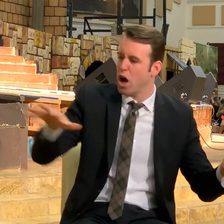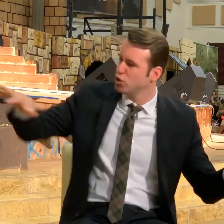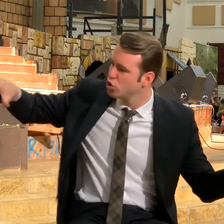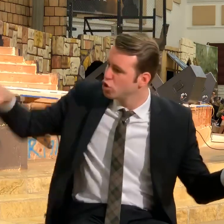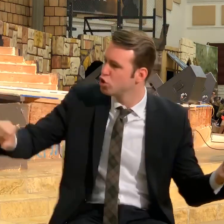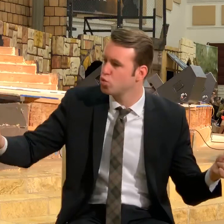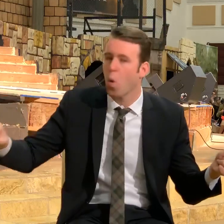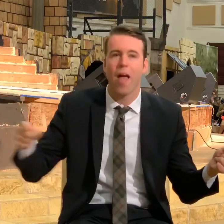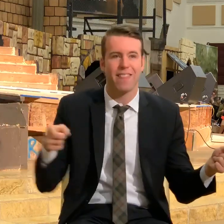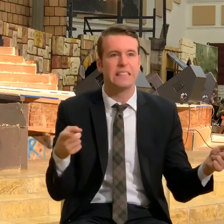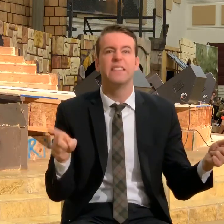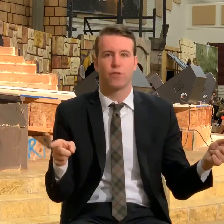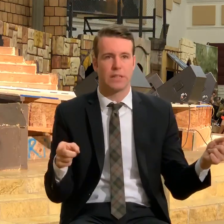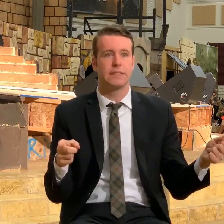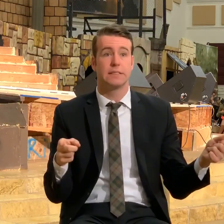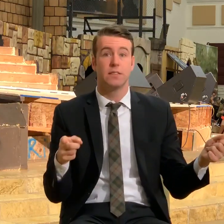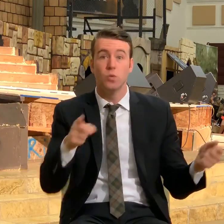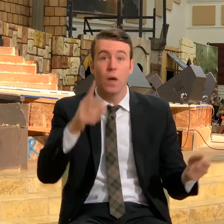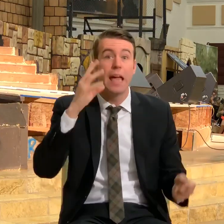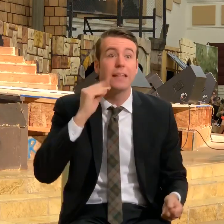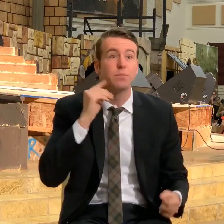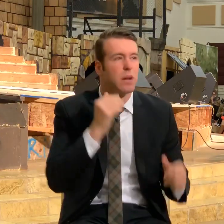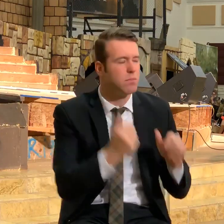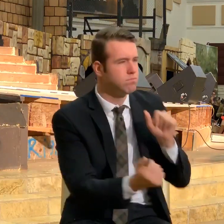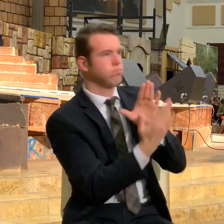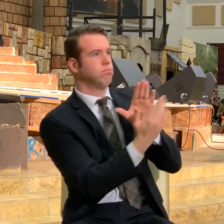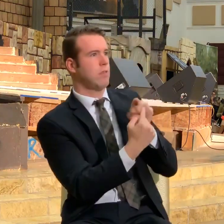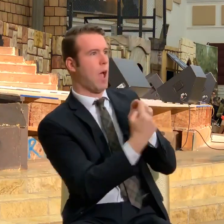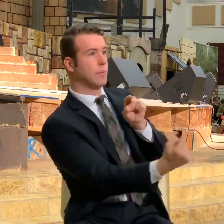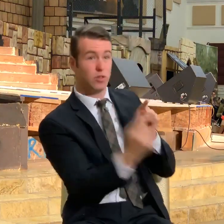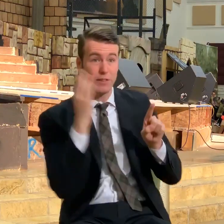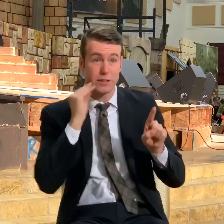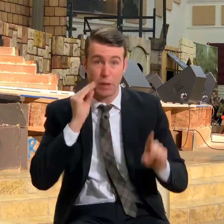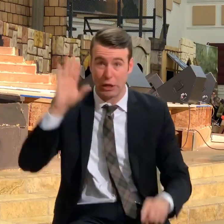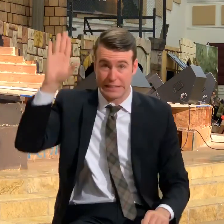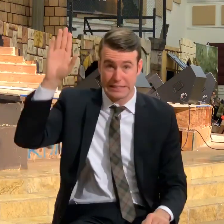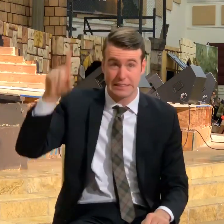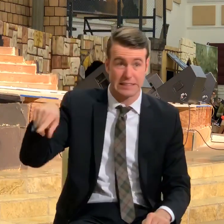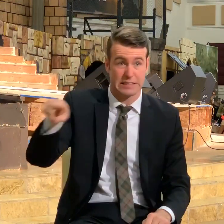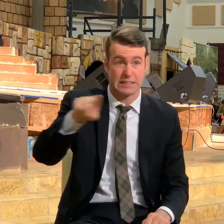destroy. How many here have ever faced opposition in your life? Just hand.